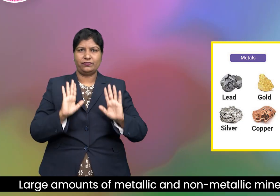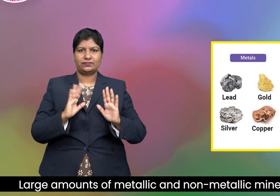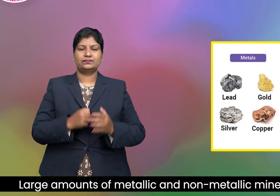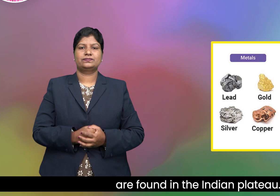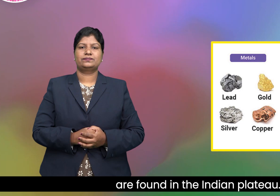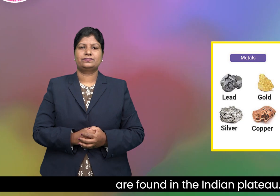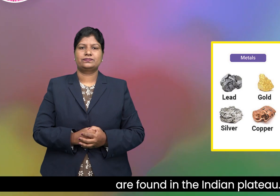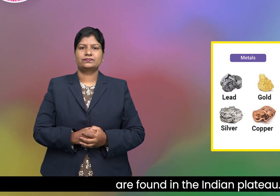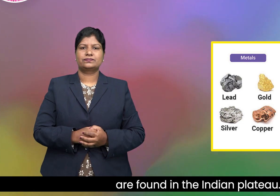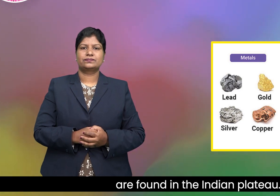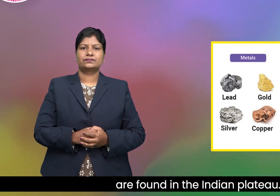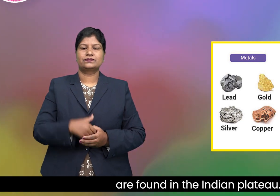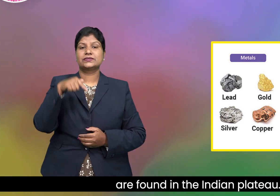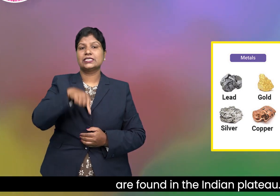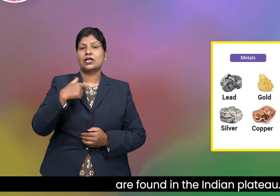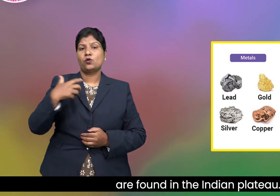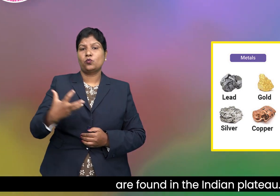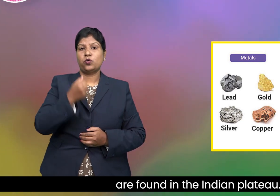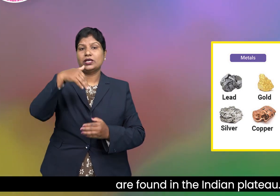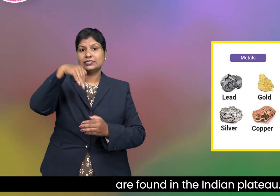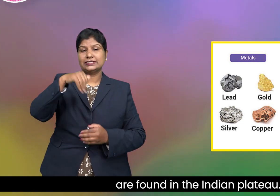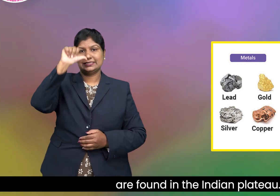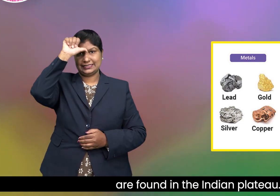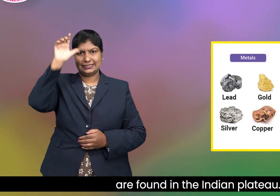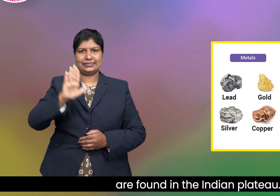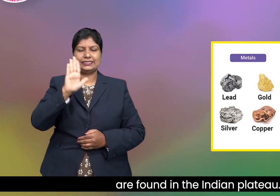are found in the Indian Plateau